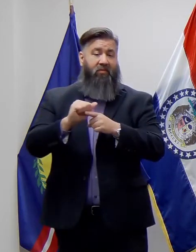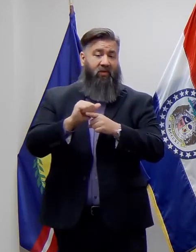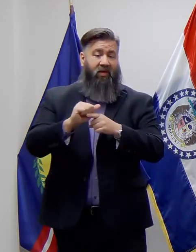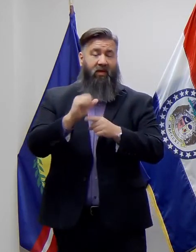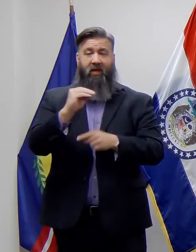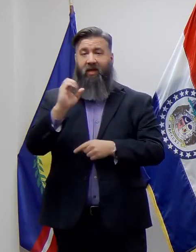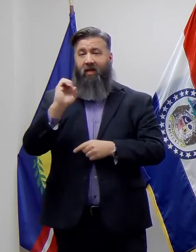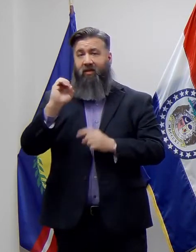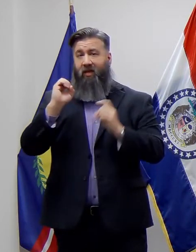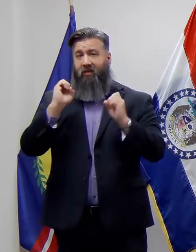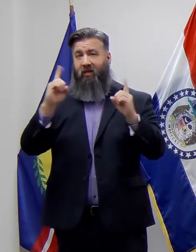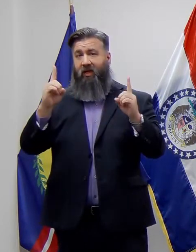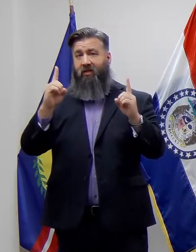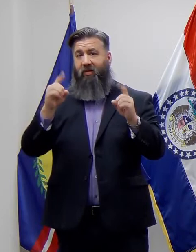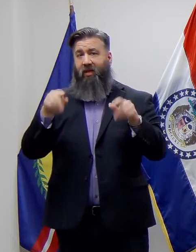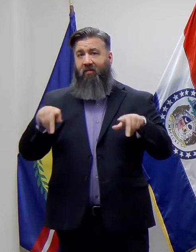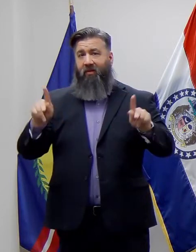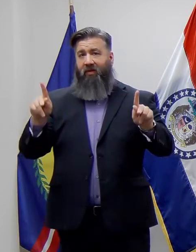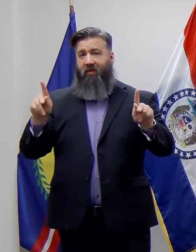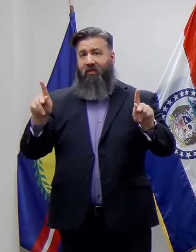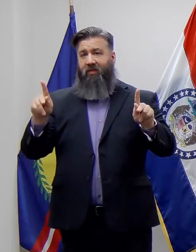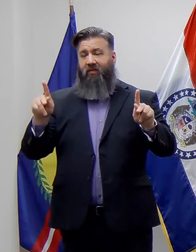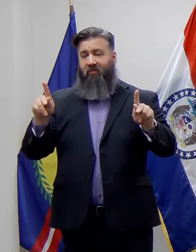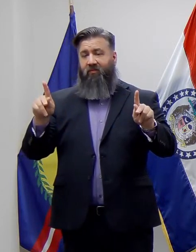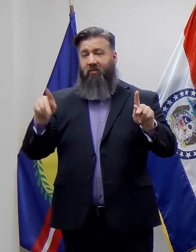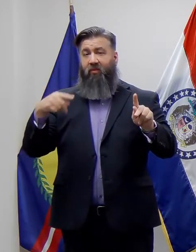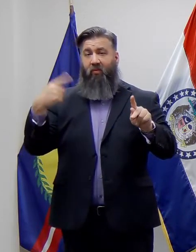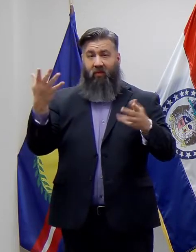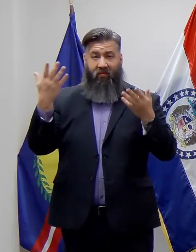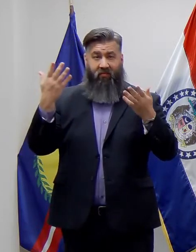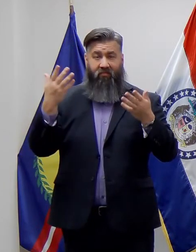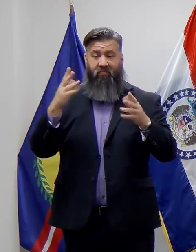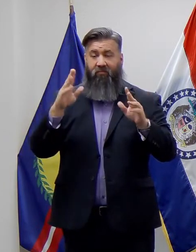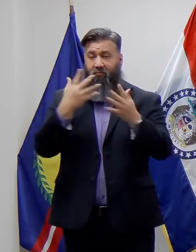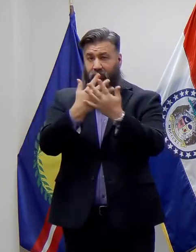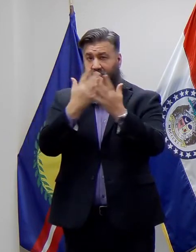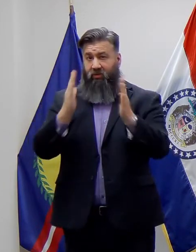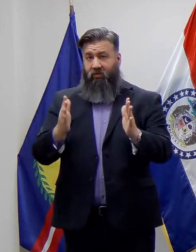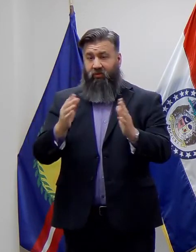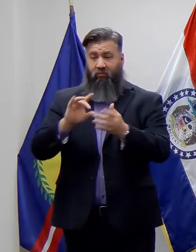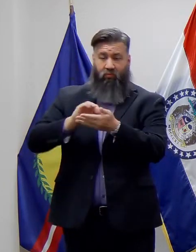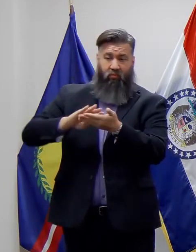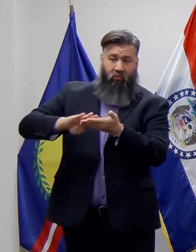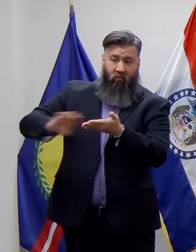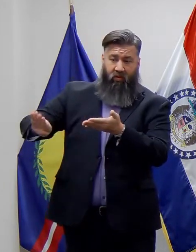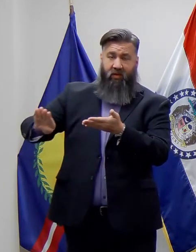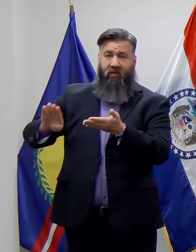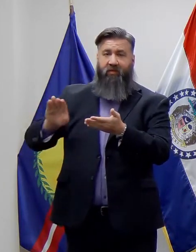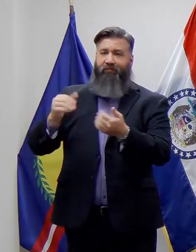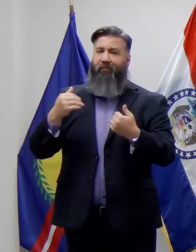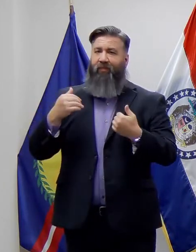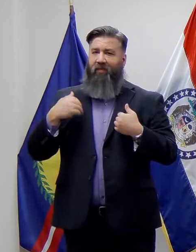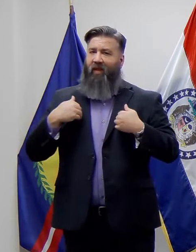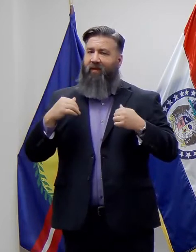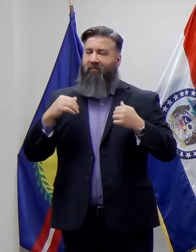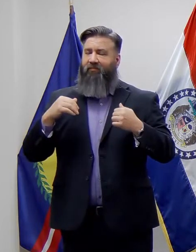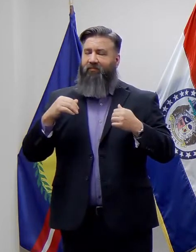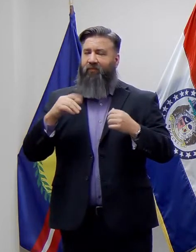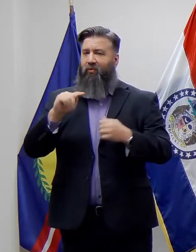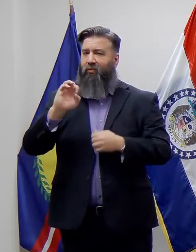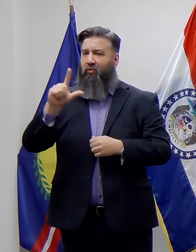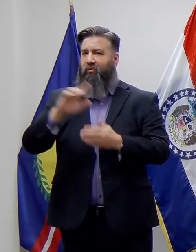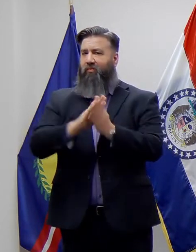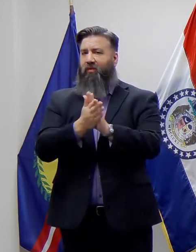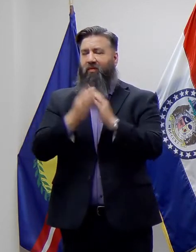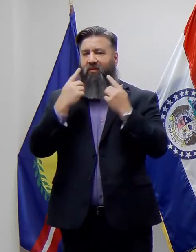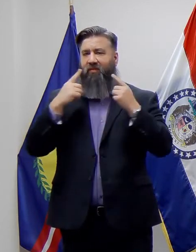at the jail, so when they leave, when our detainees leave, they'll have the tools they need to be successful. And I look at